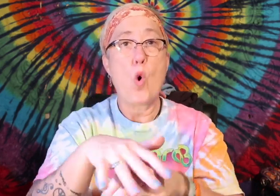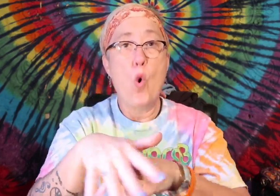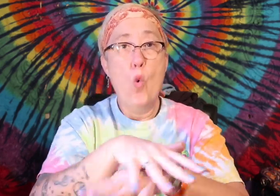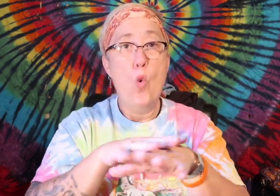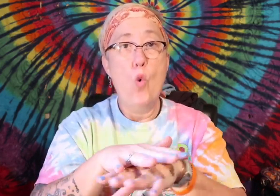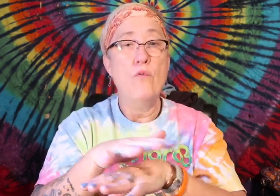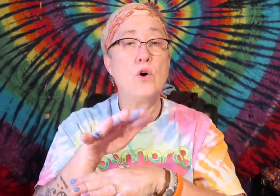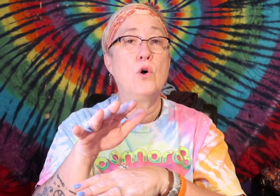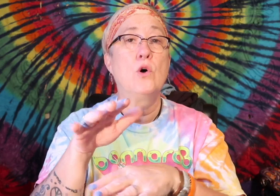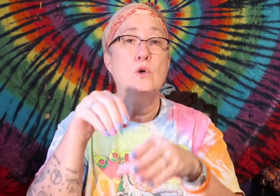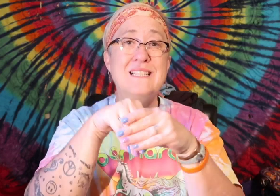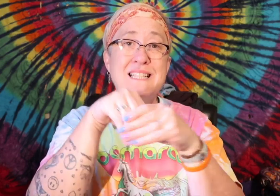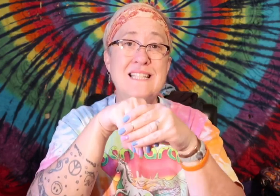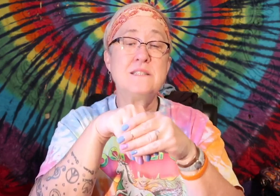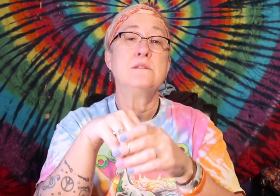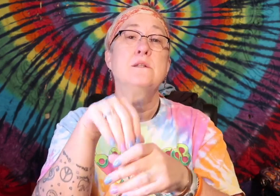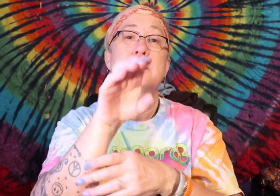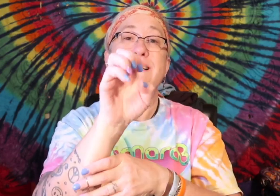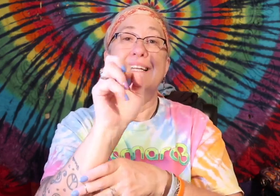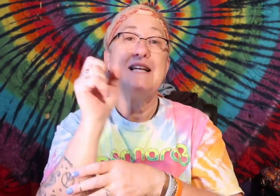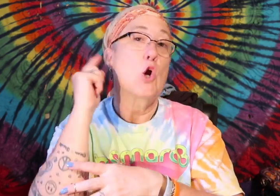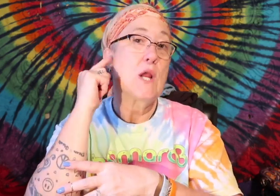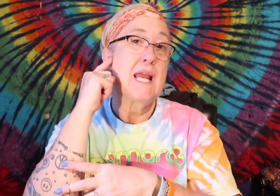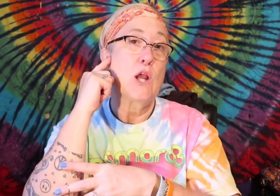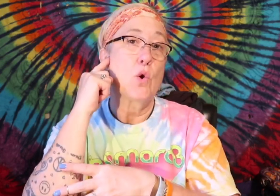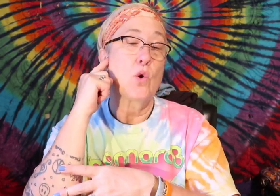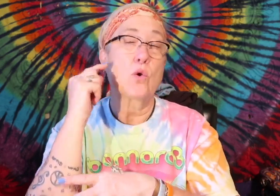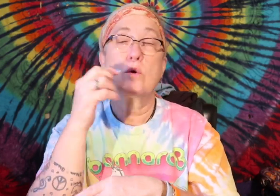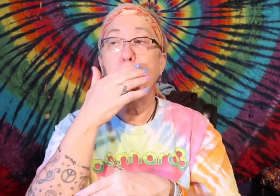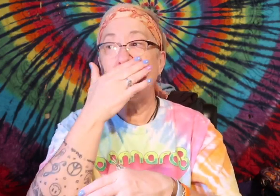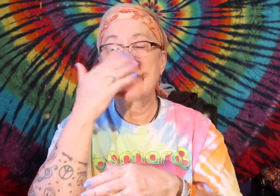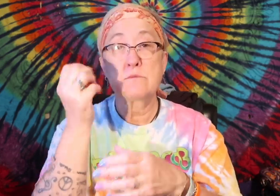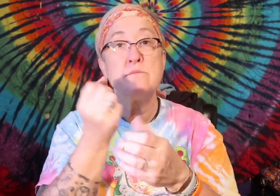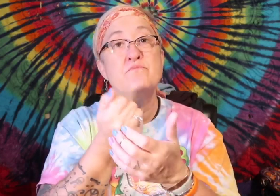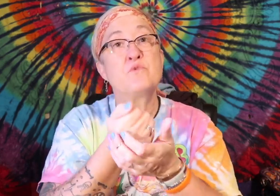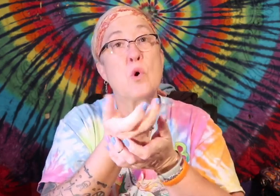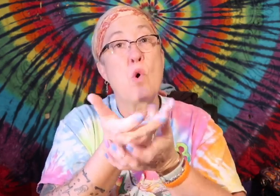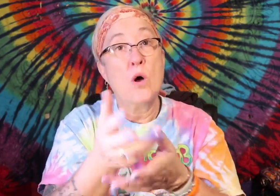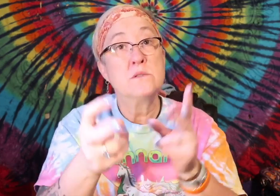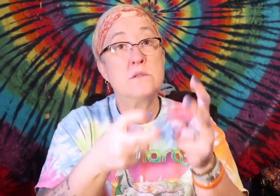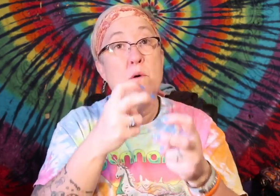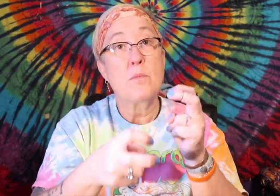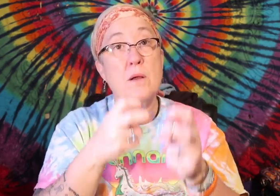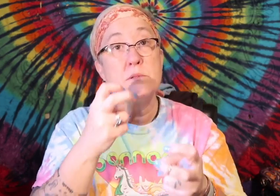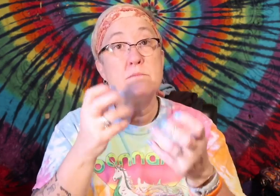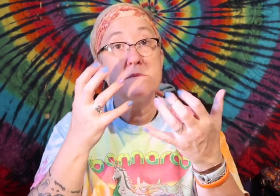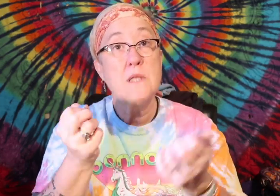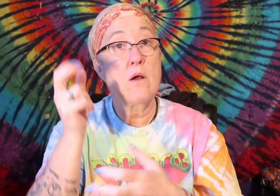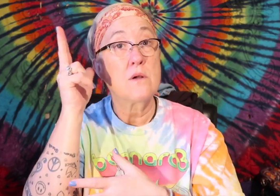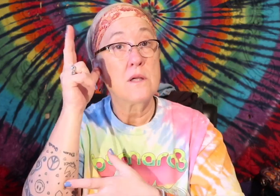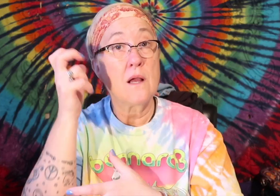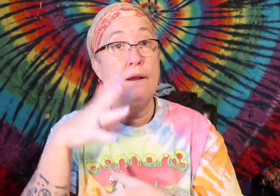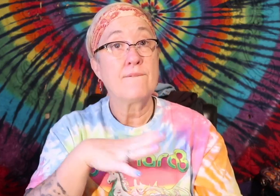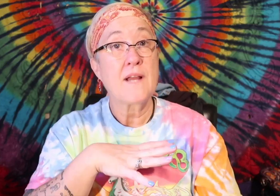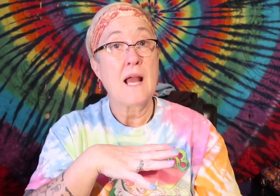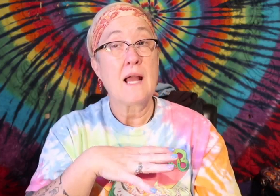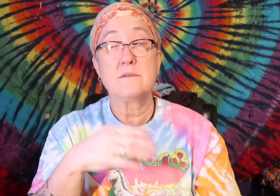So the skin was growing over the inside of her ear, and it was causing her hearing problem the whole